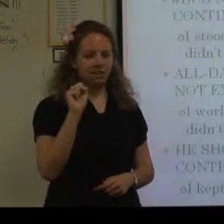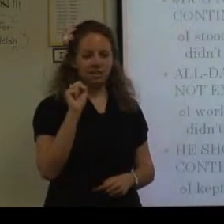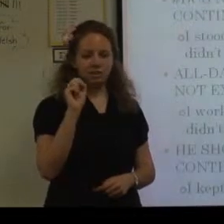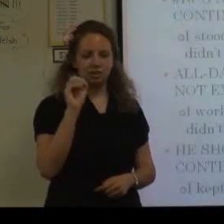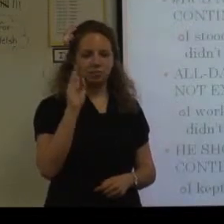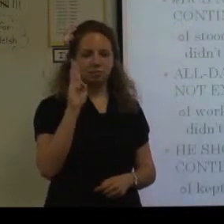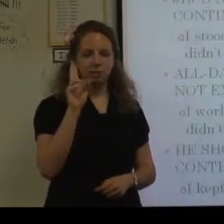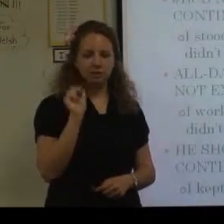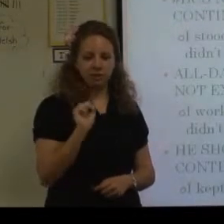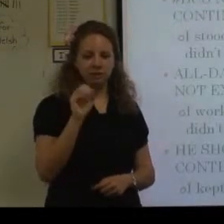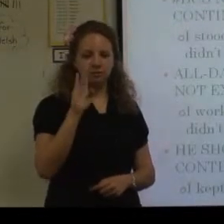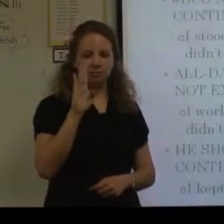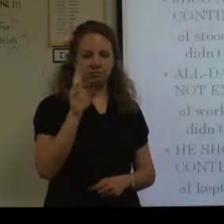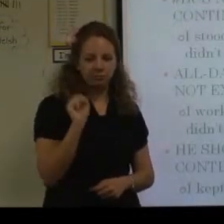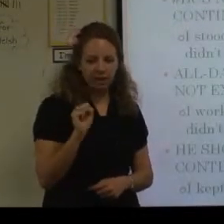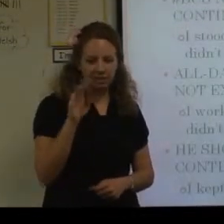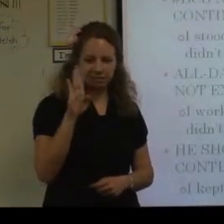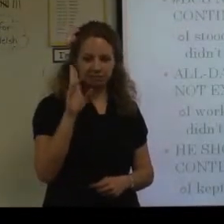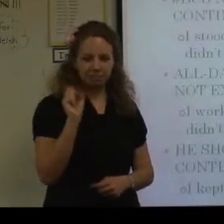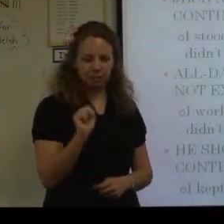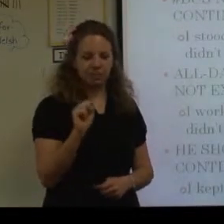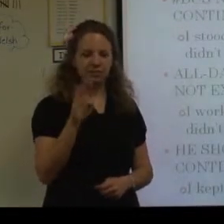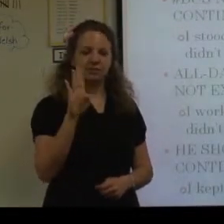And it's just B-U-S, just bus.